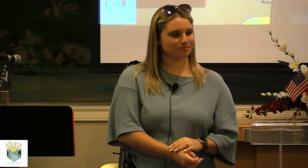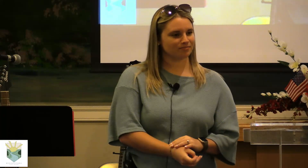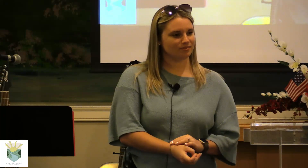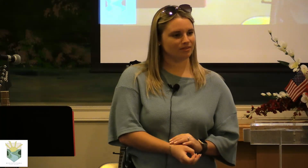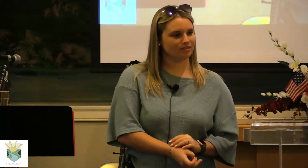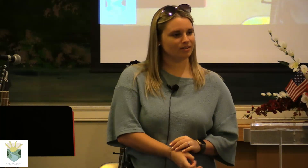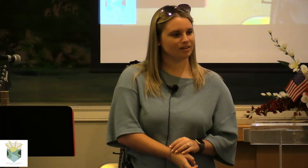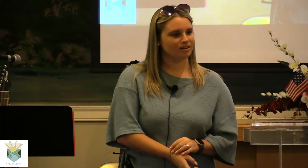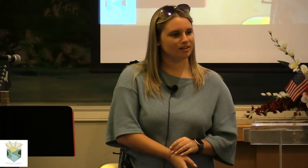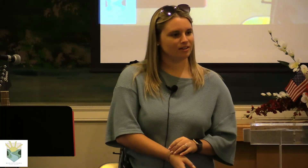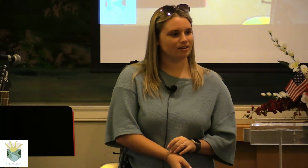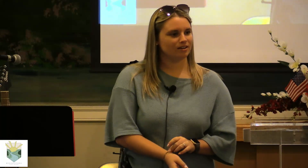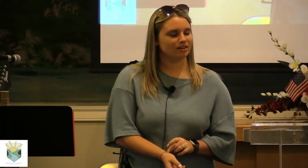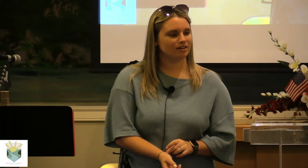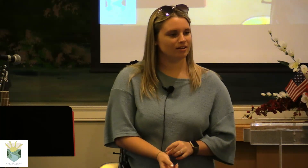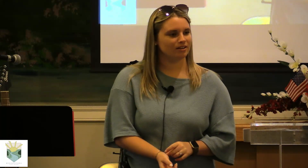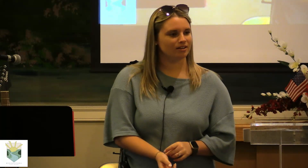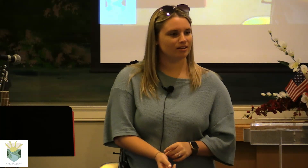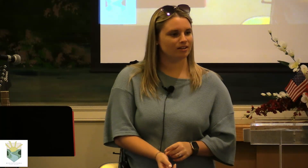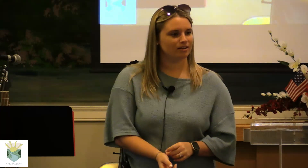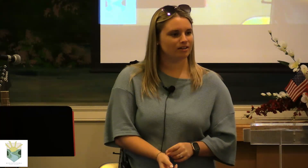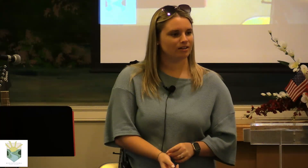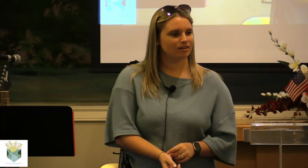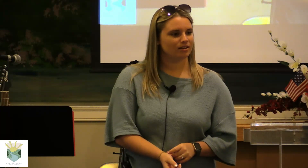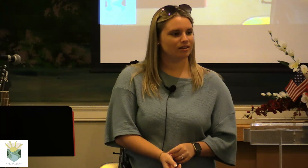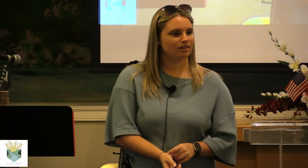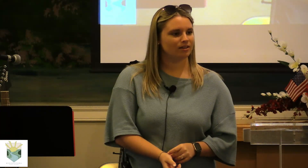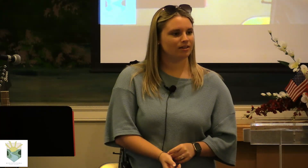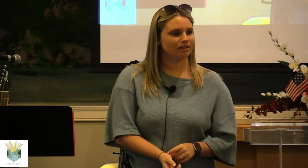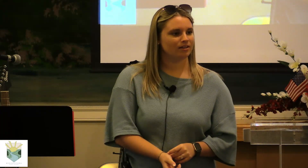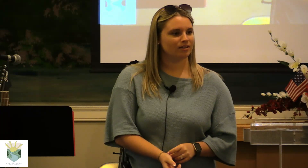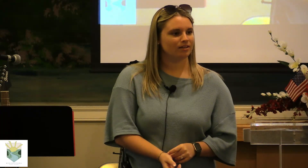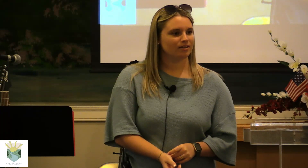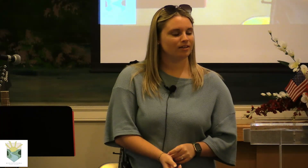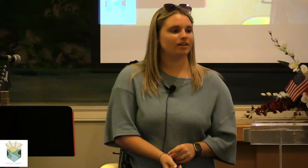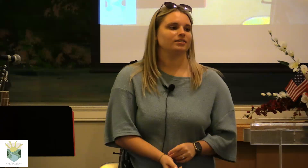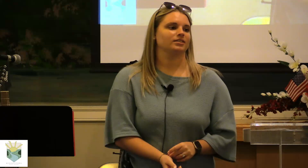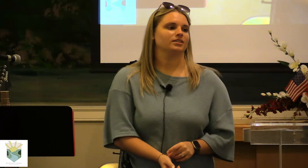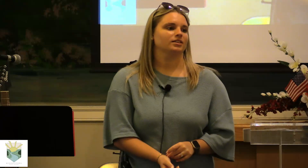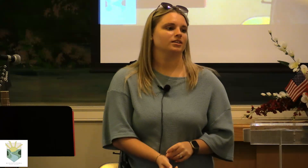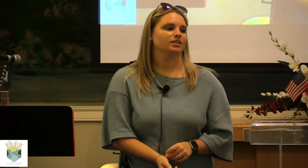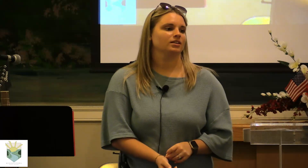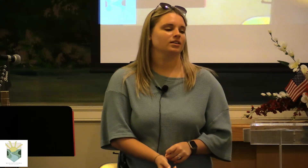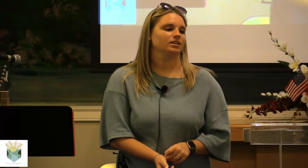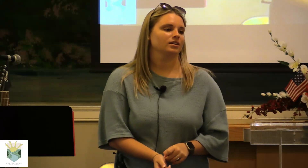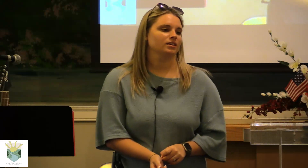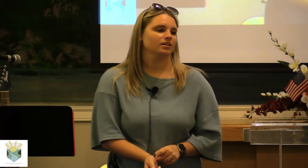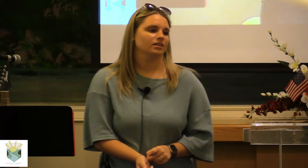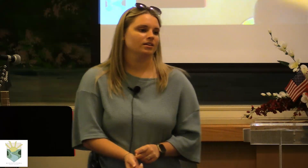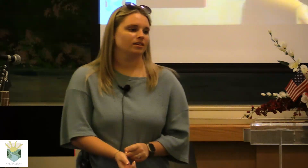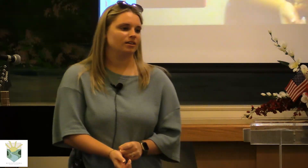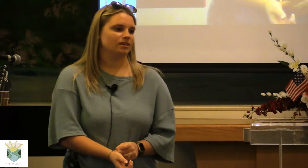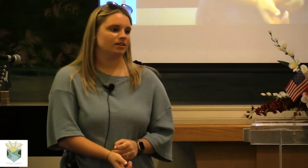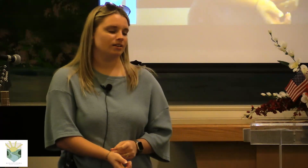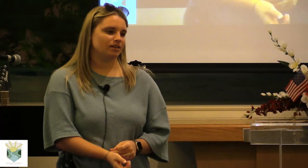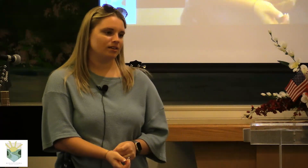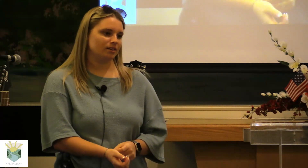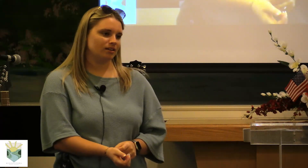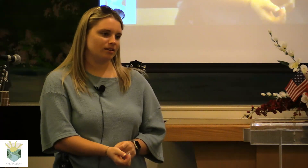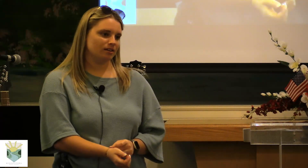thing and clean. This means clean, and then it also means nice. Yes. So you can tell if like someone who sign